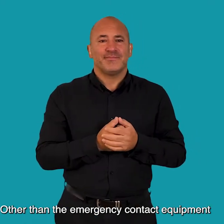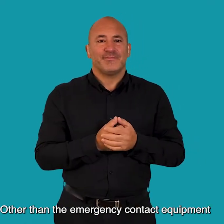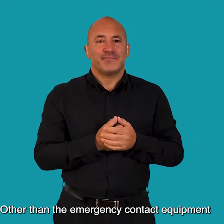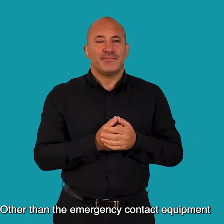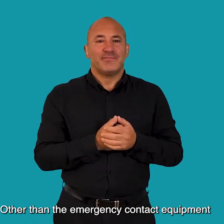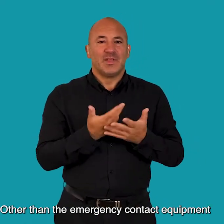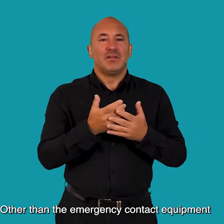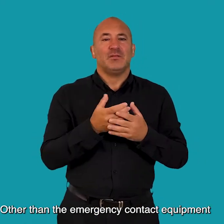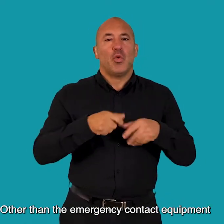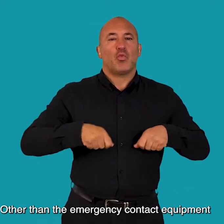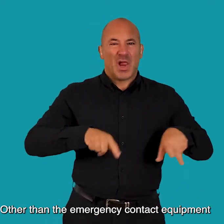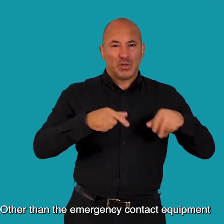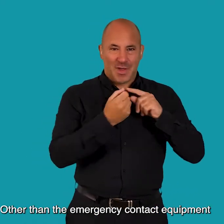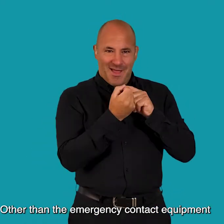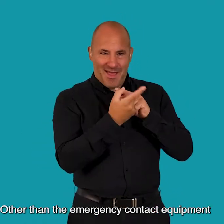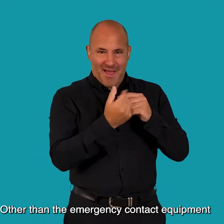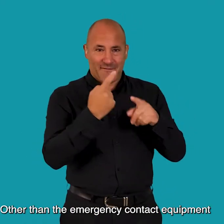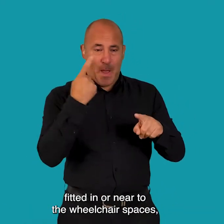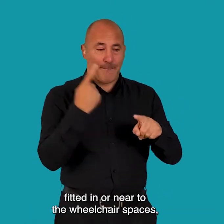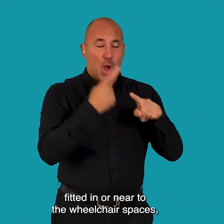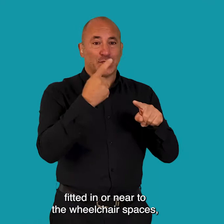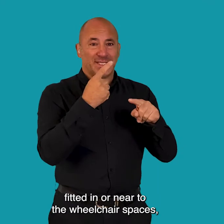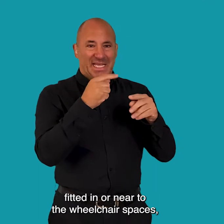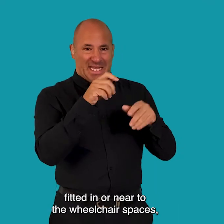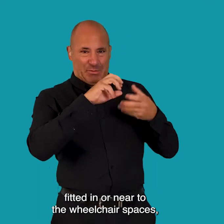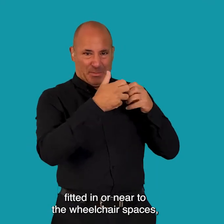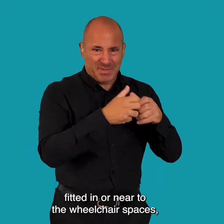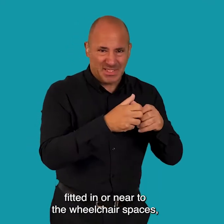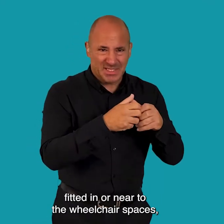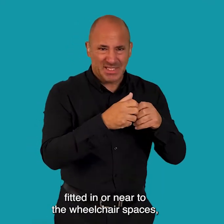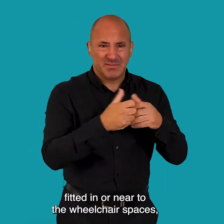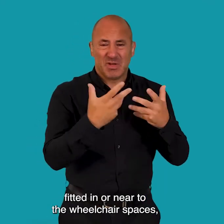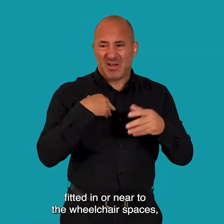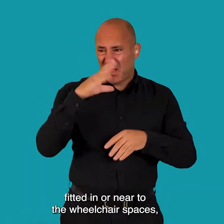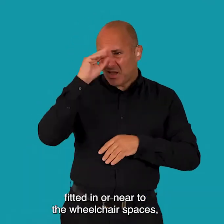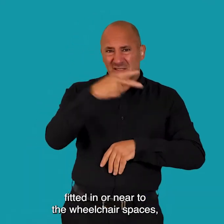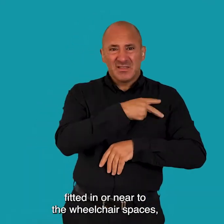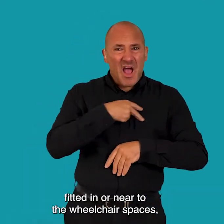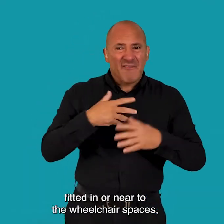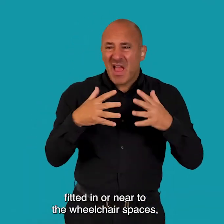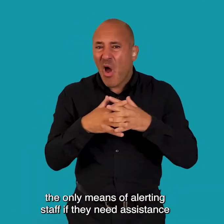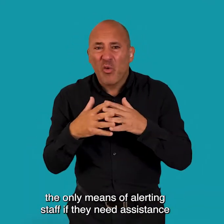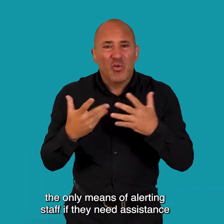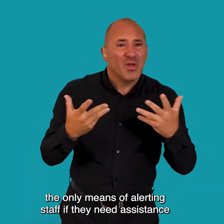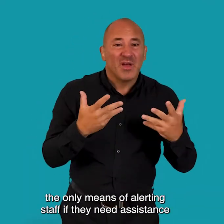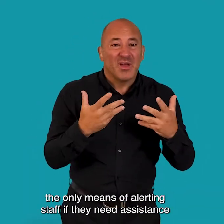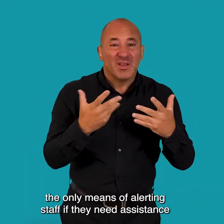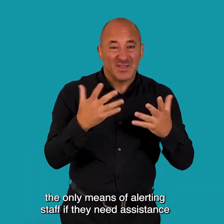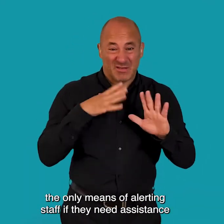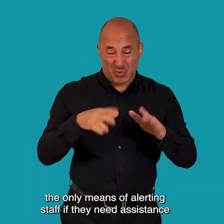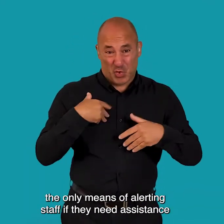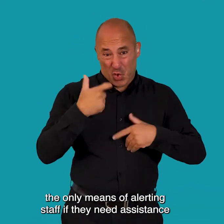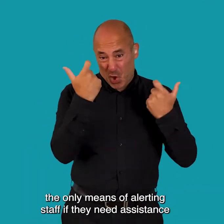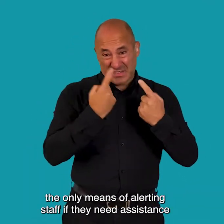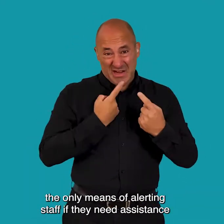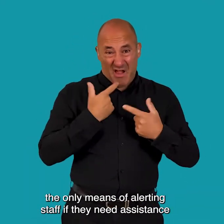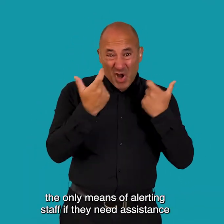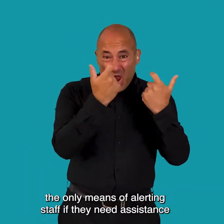the emergency contact equipment fitted in or near to the wheelchair spaces, The only means of alerting staff, if they